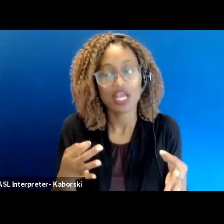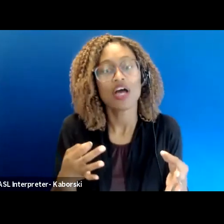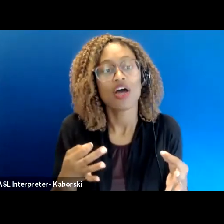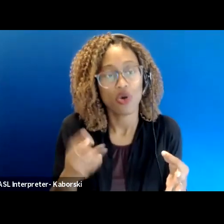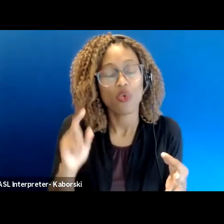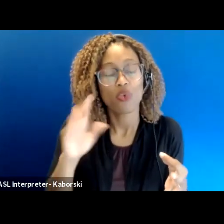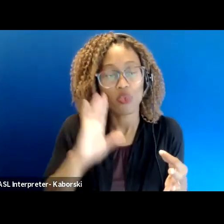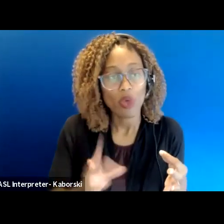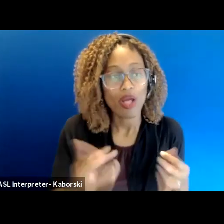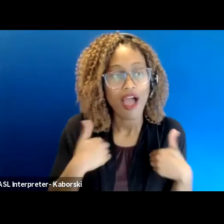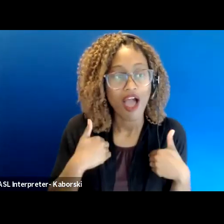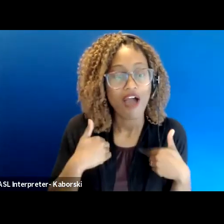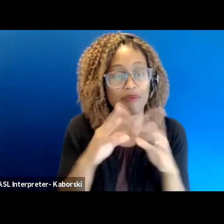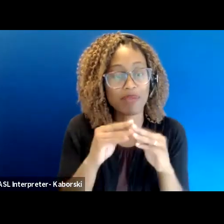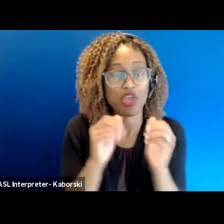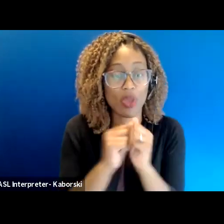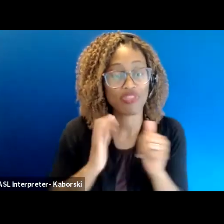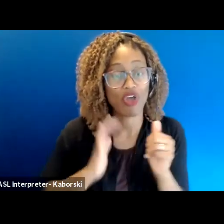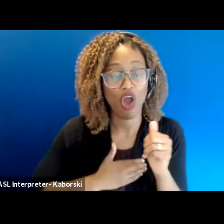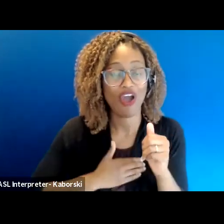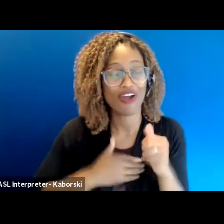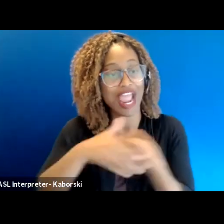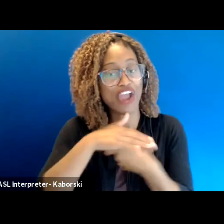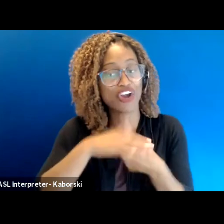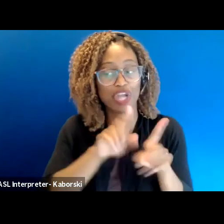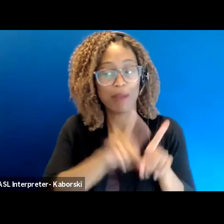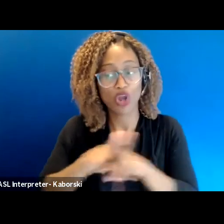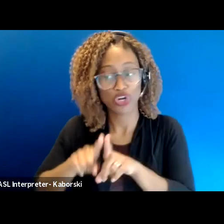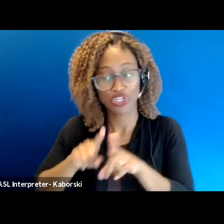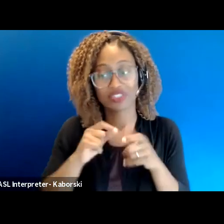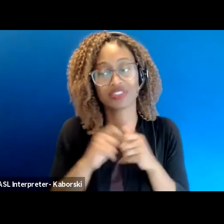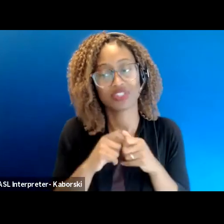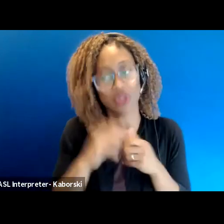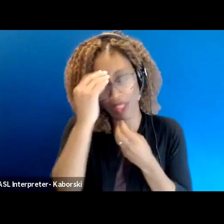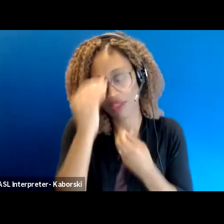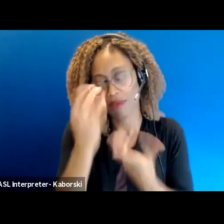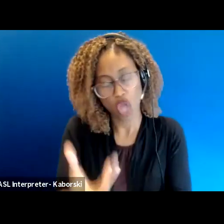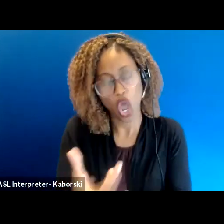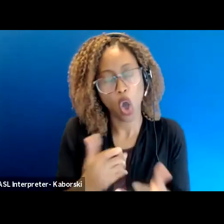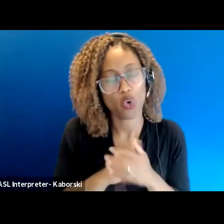our area partners to let them know